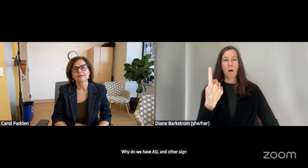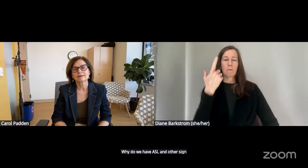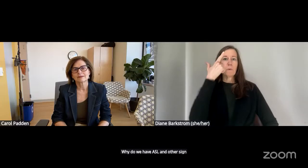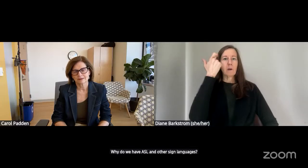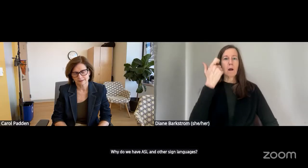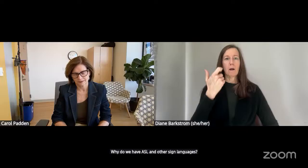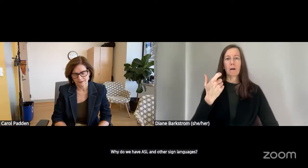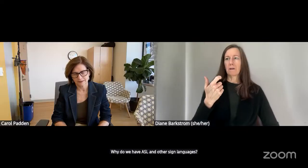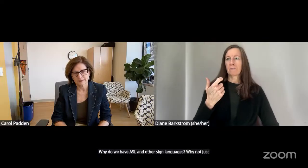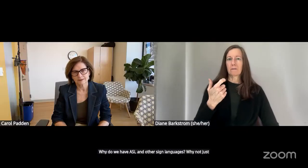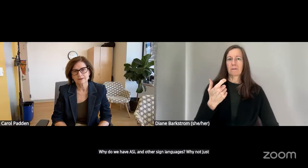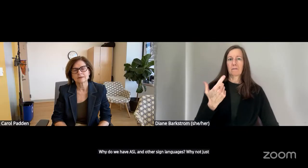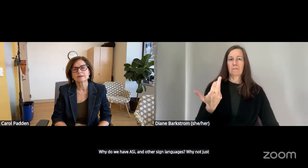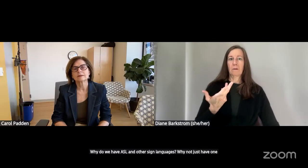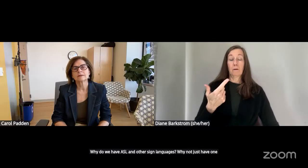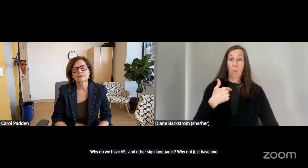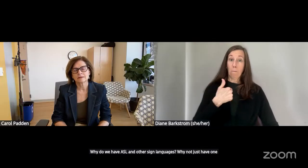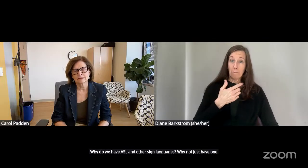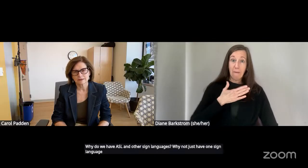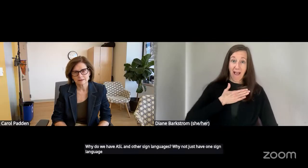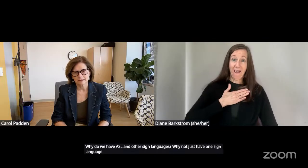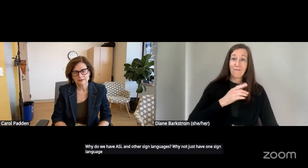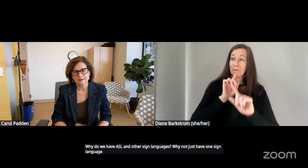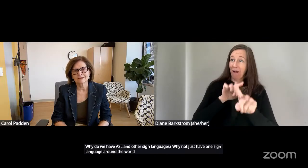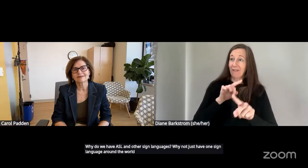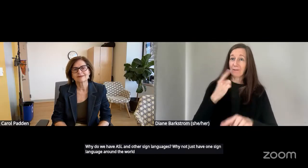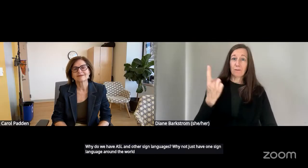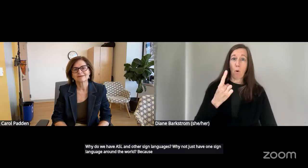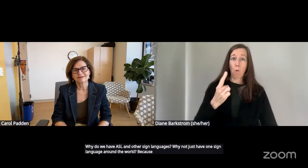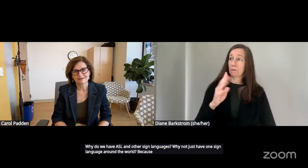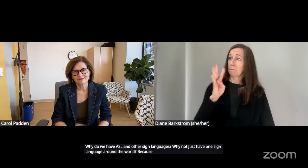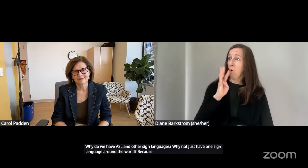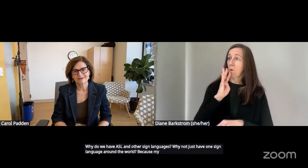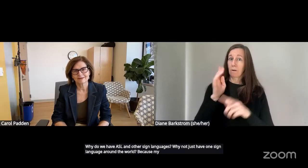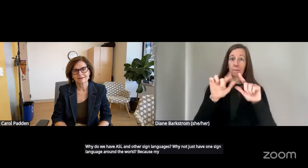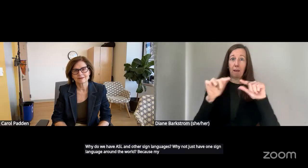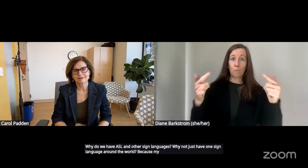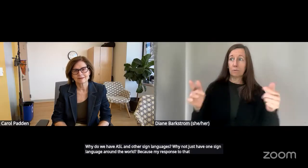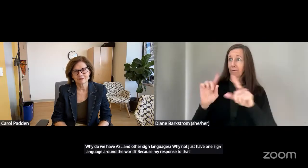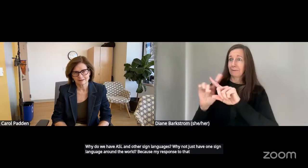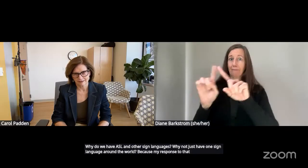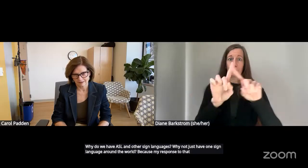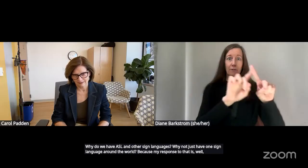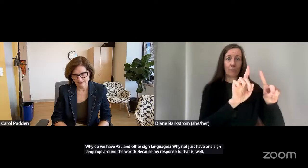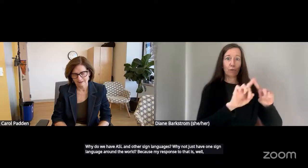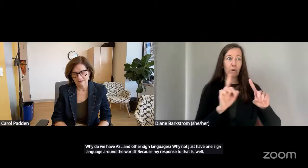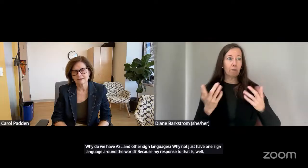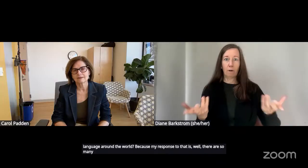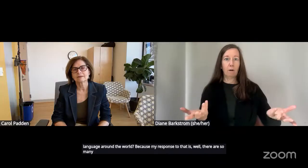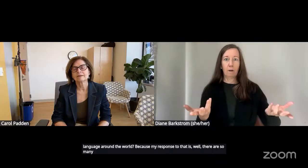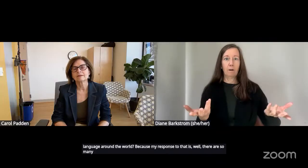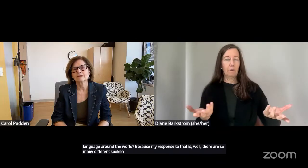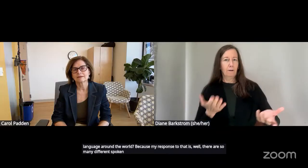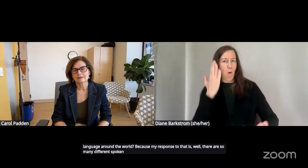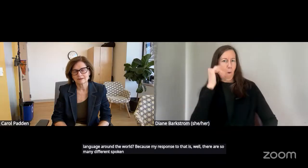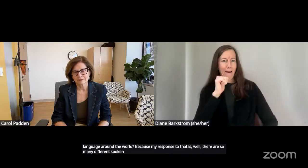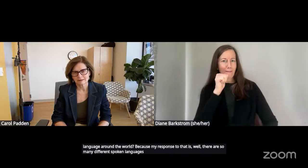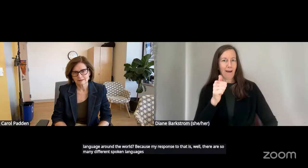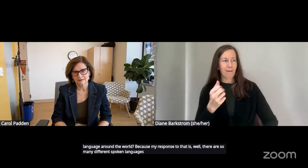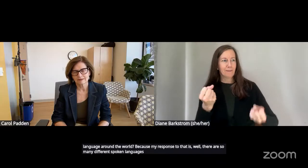not just have one sign language around the world? Because my response to that is, well, there are so many different spoken languages, right?